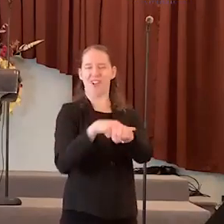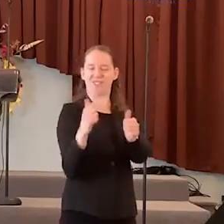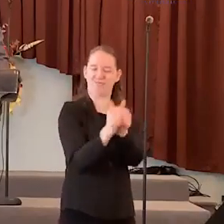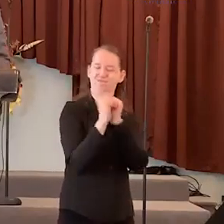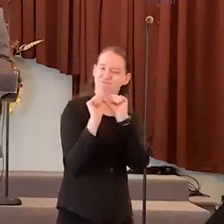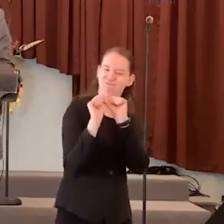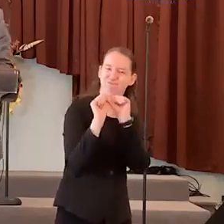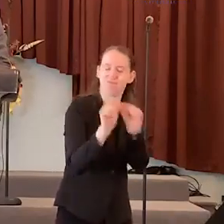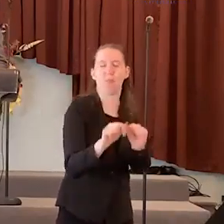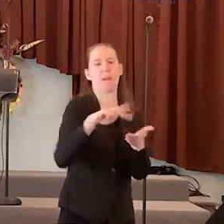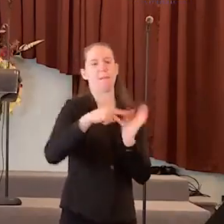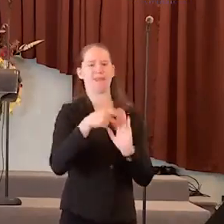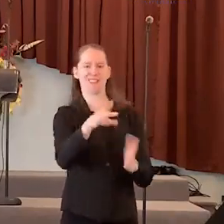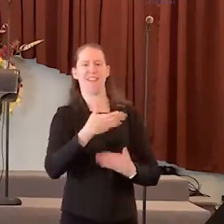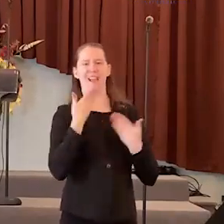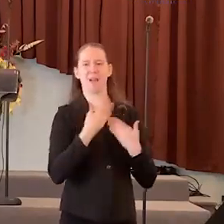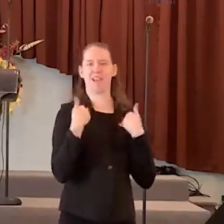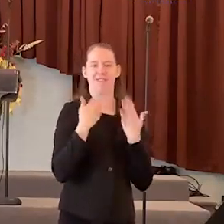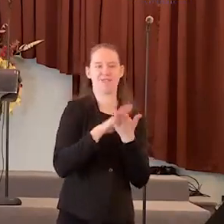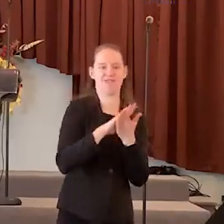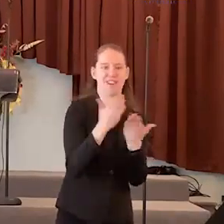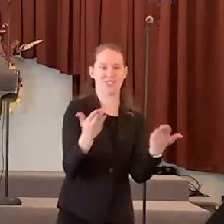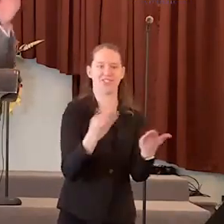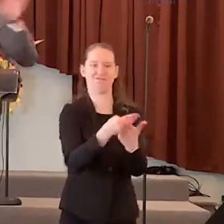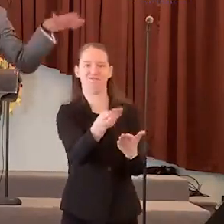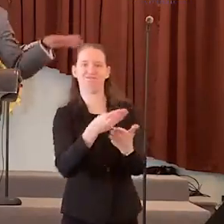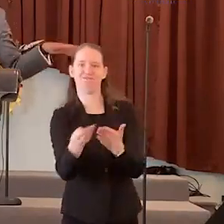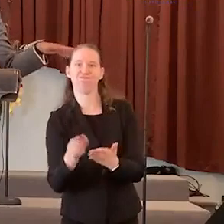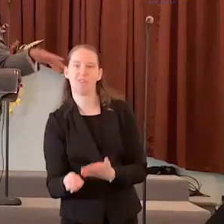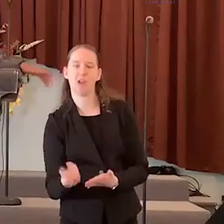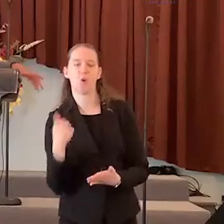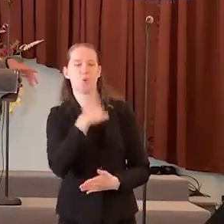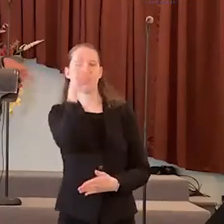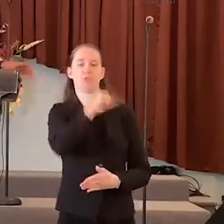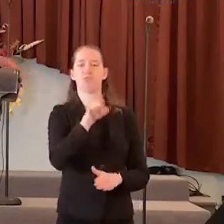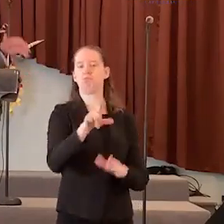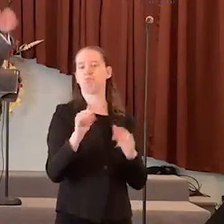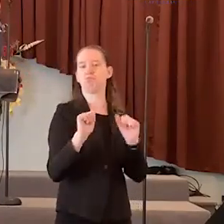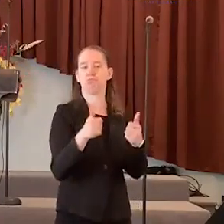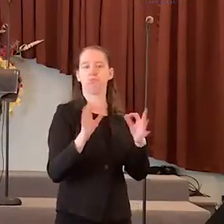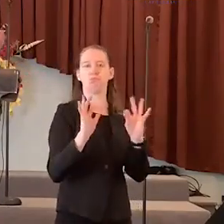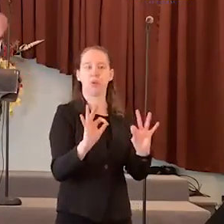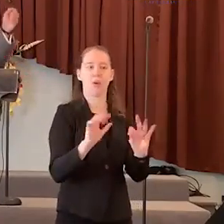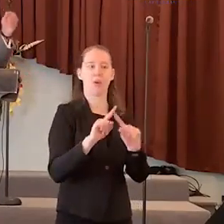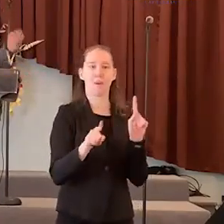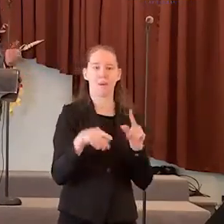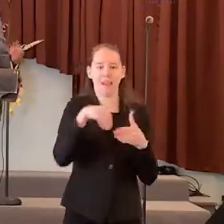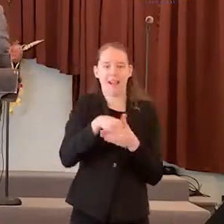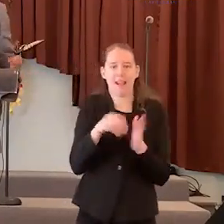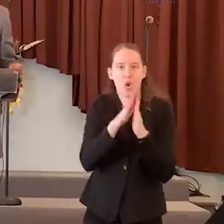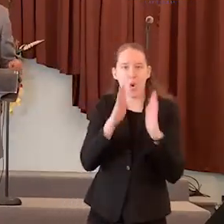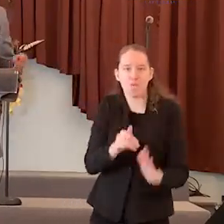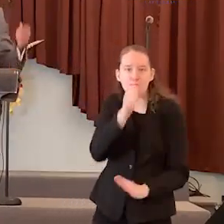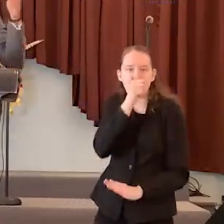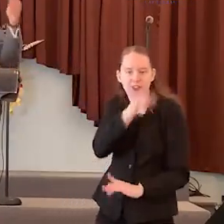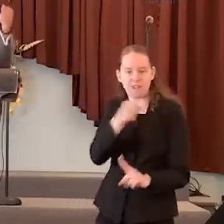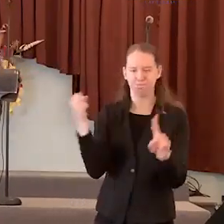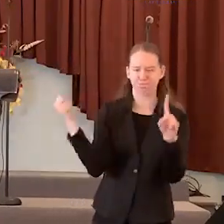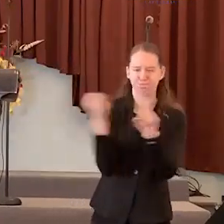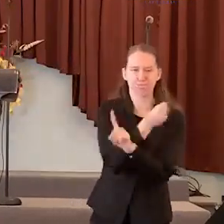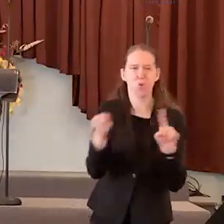happy because he's buying her nice things. Now realizing that when they go in the house, he's probably punching her and kicking her